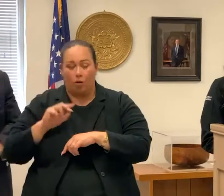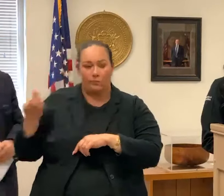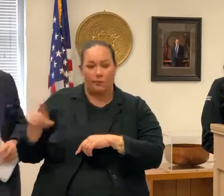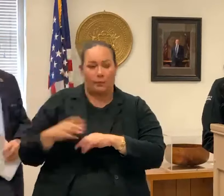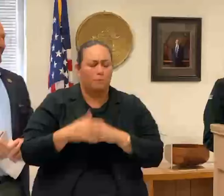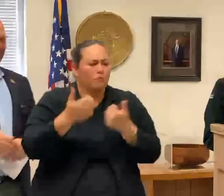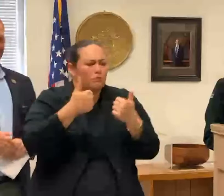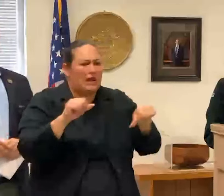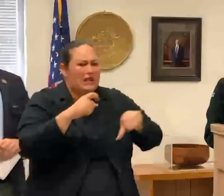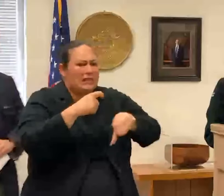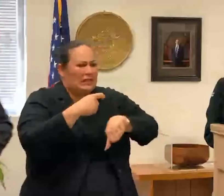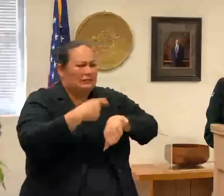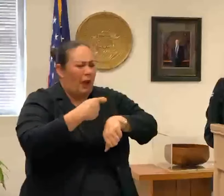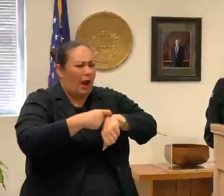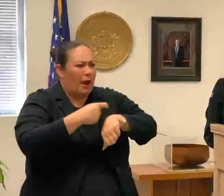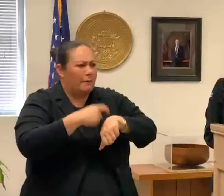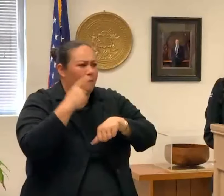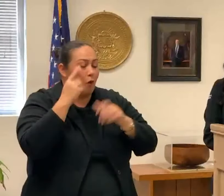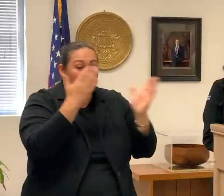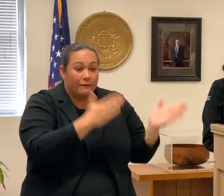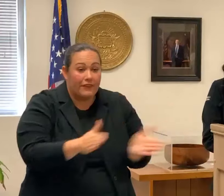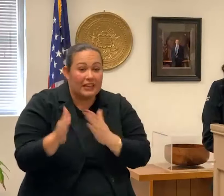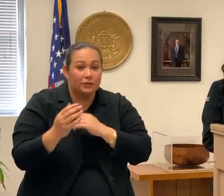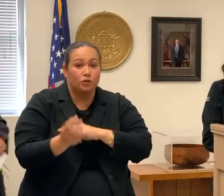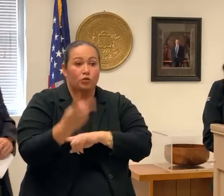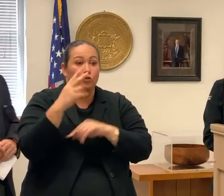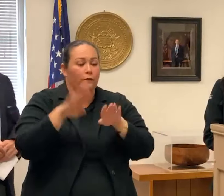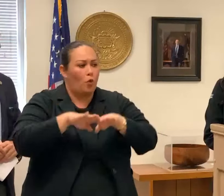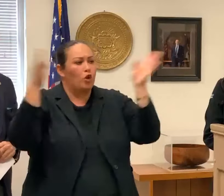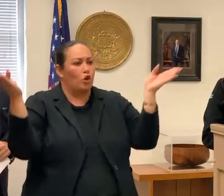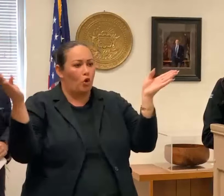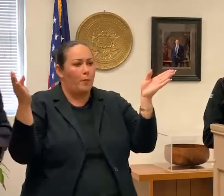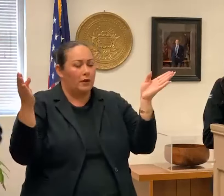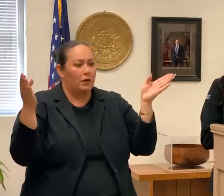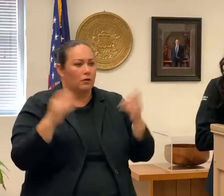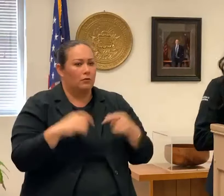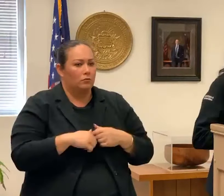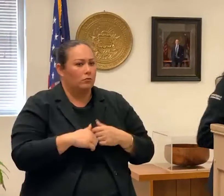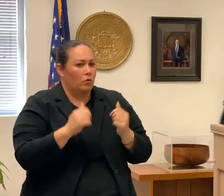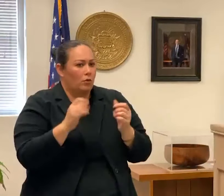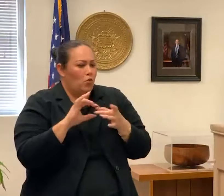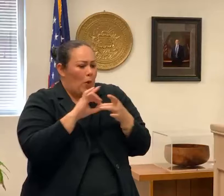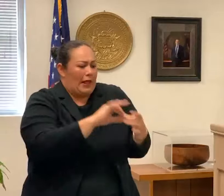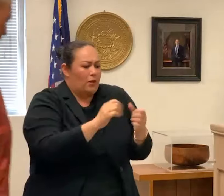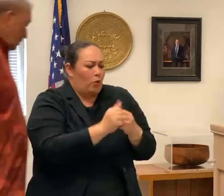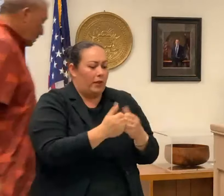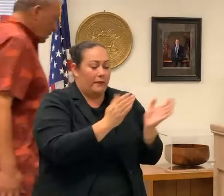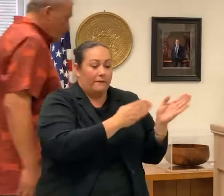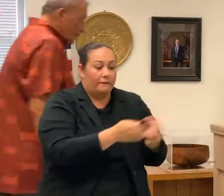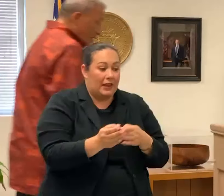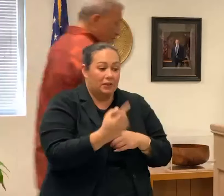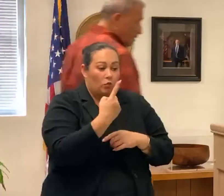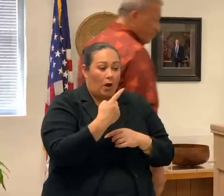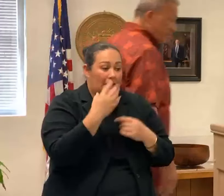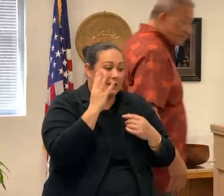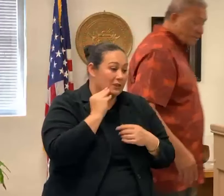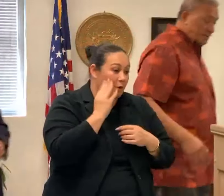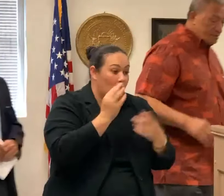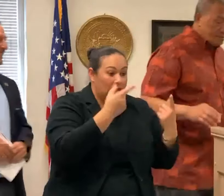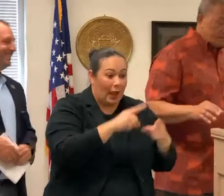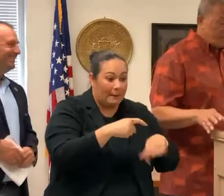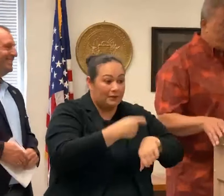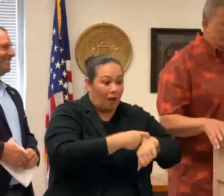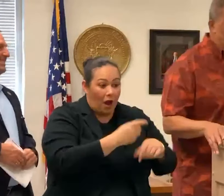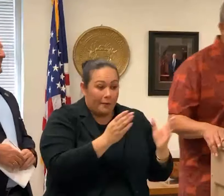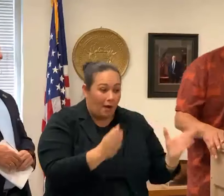idea of timing for phase two for reopening based on phase one experience? Yes, you